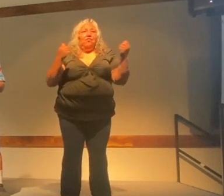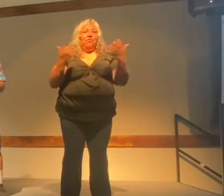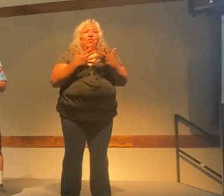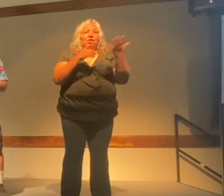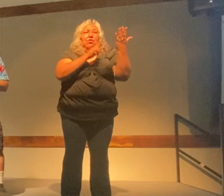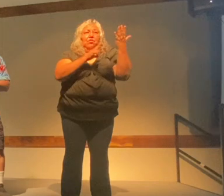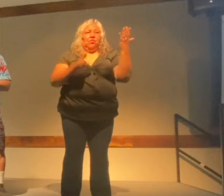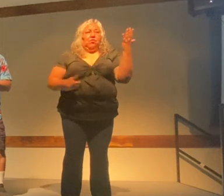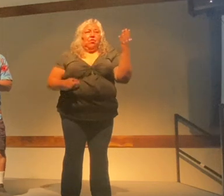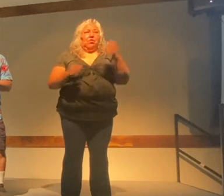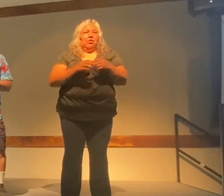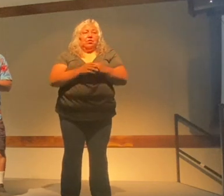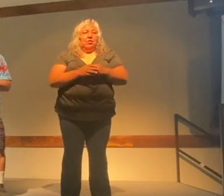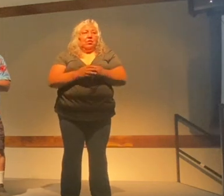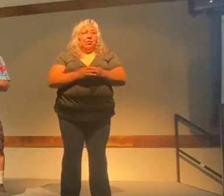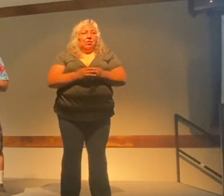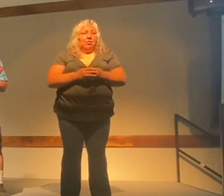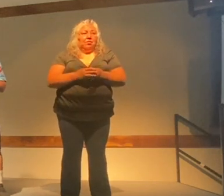Lord.